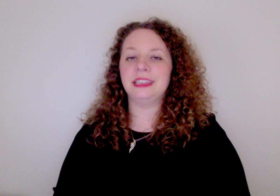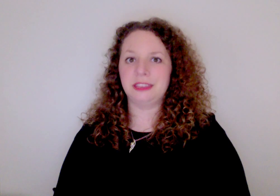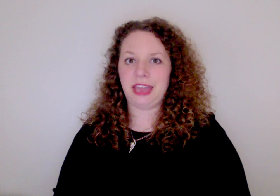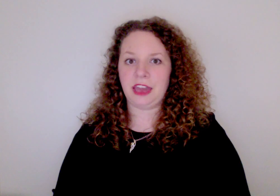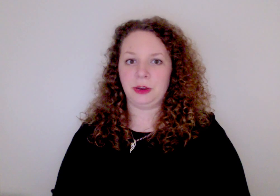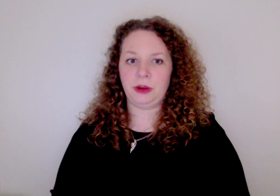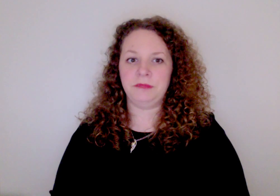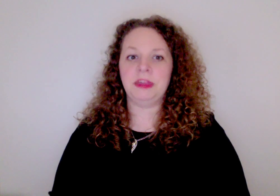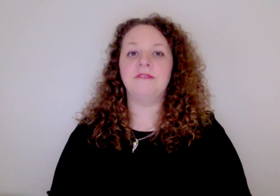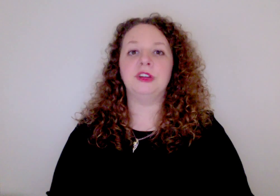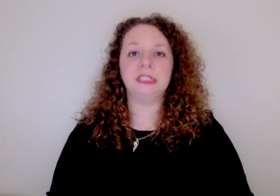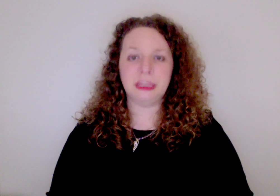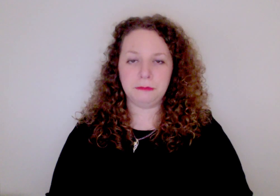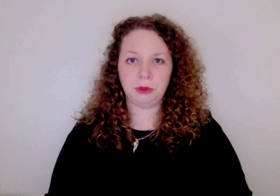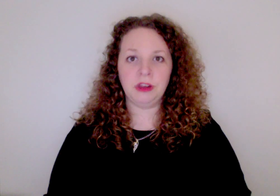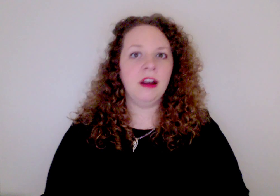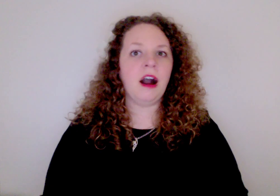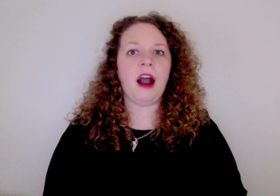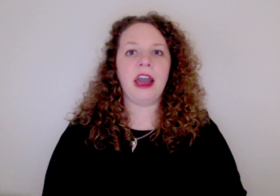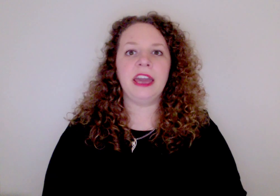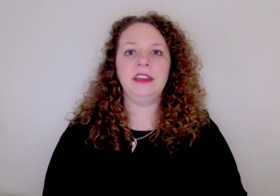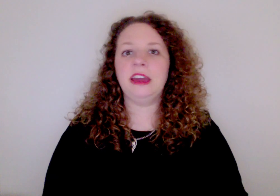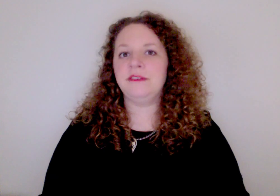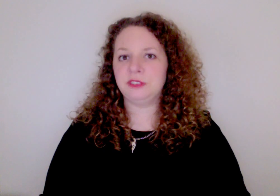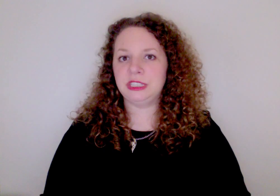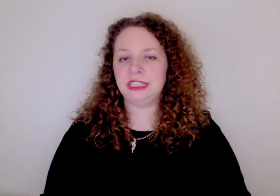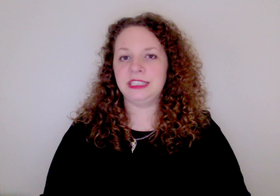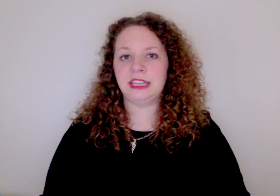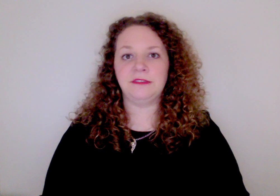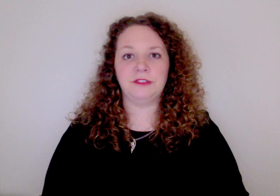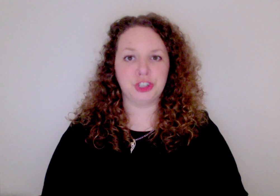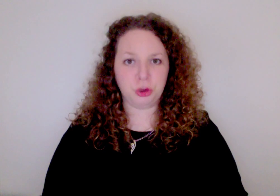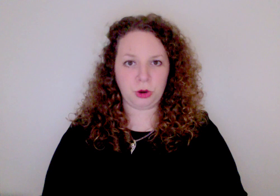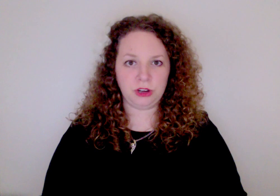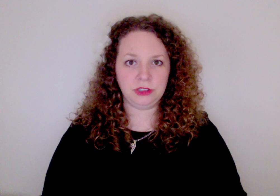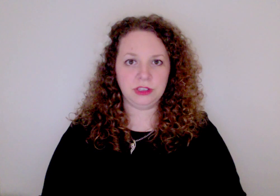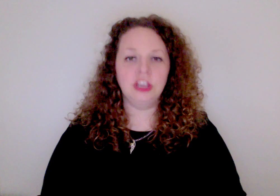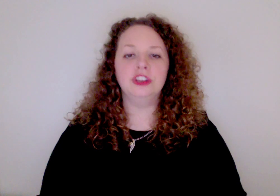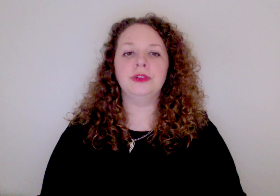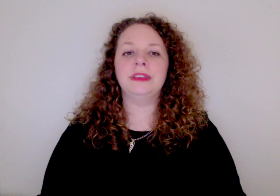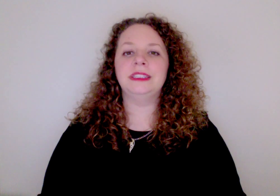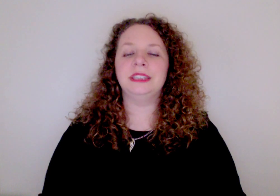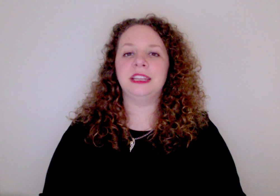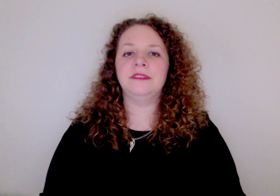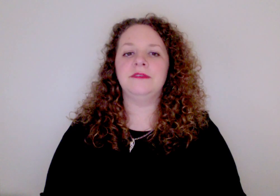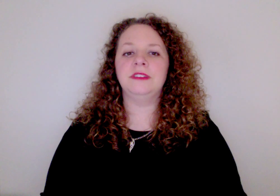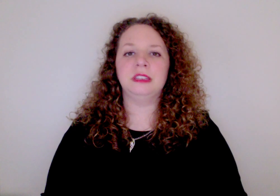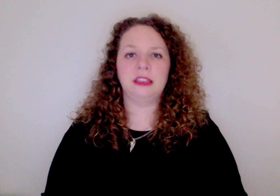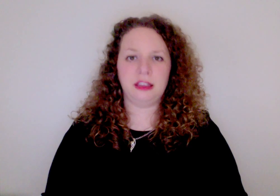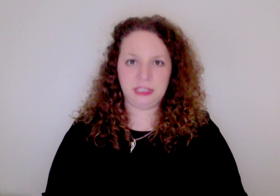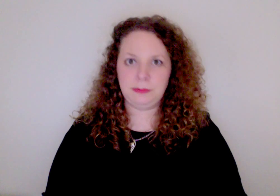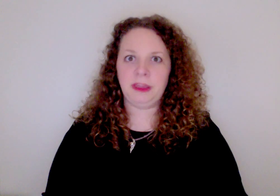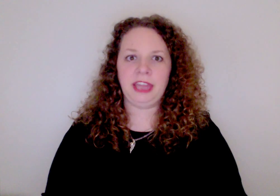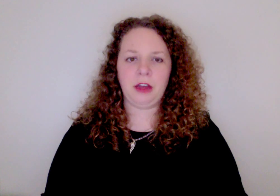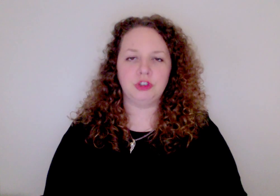the category. Okay, for example, I have never seen a sign for chores, so instead of spelling out